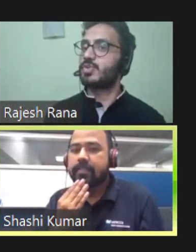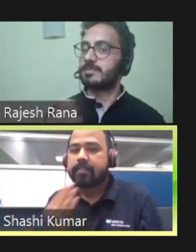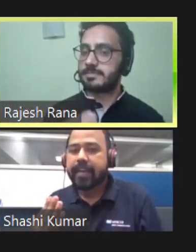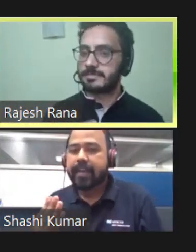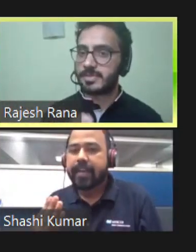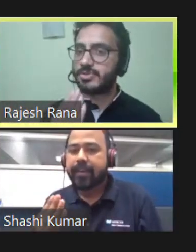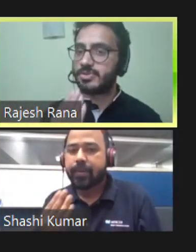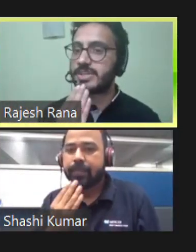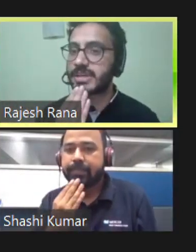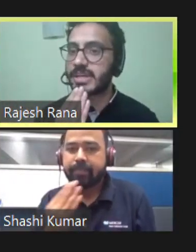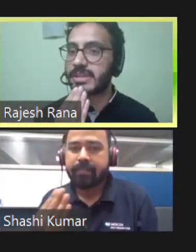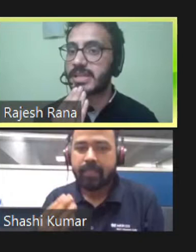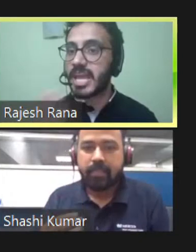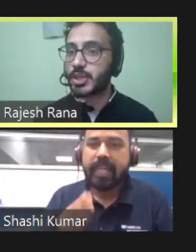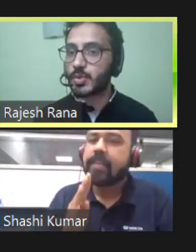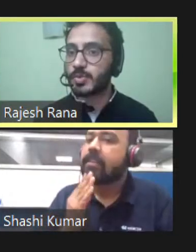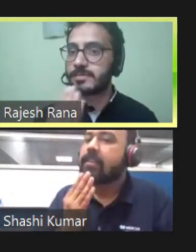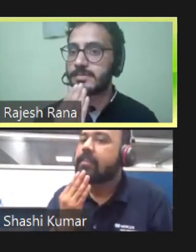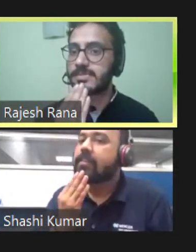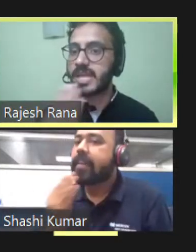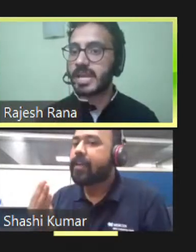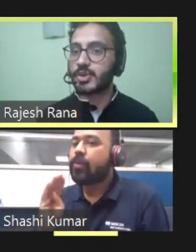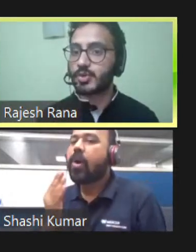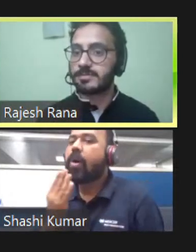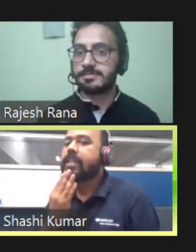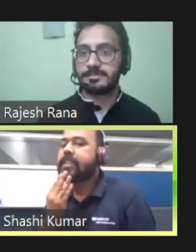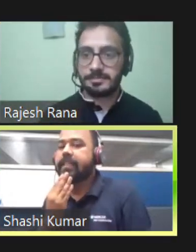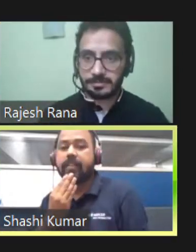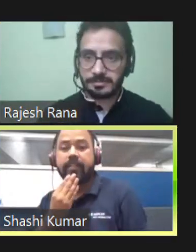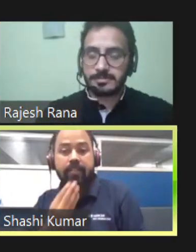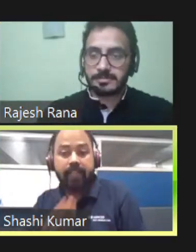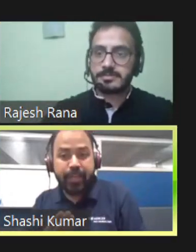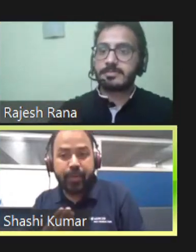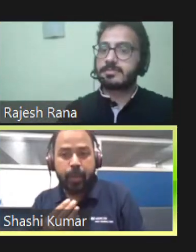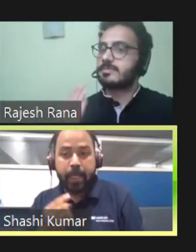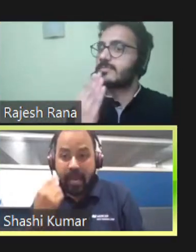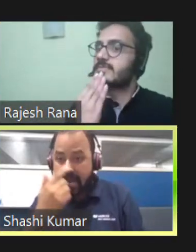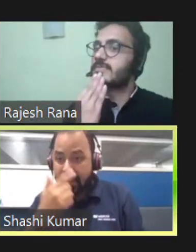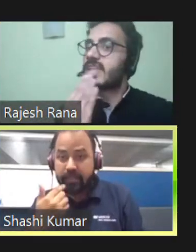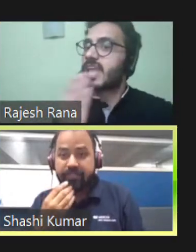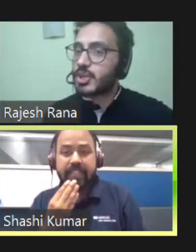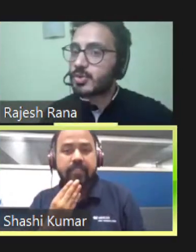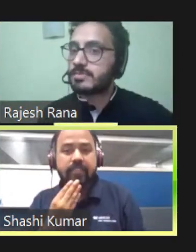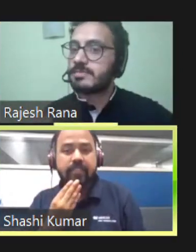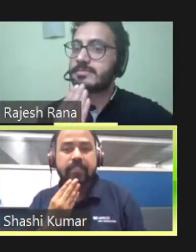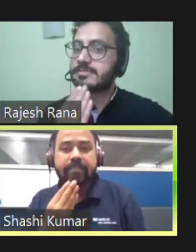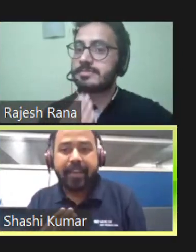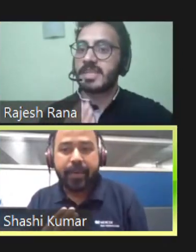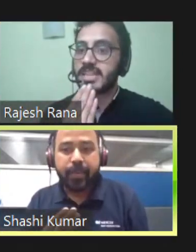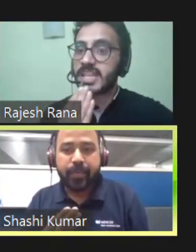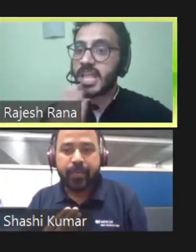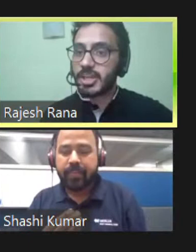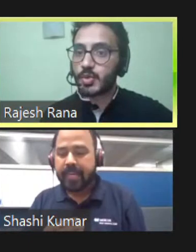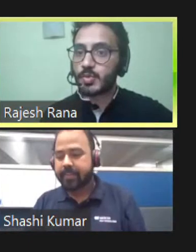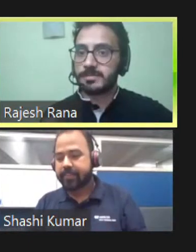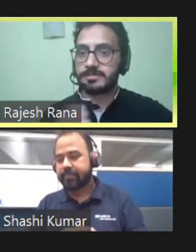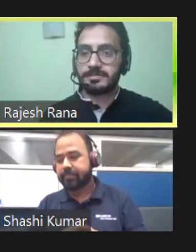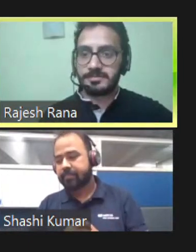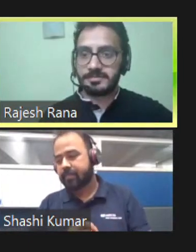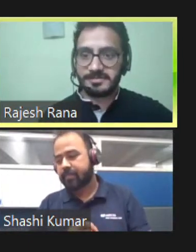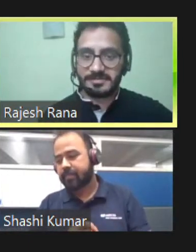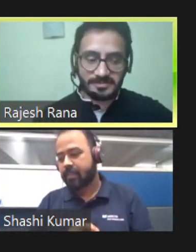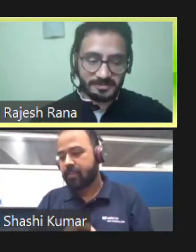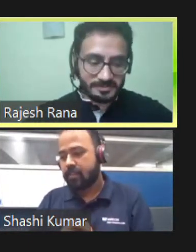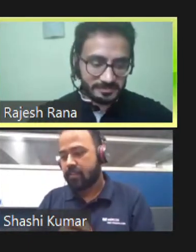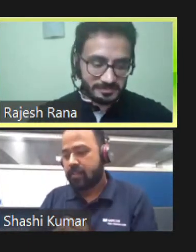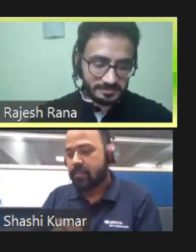Zenon? Thank you. You need to say thank you. Thank you. On the chin, thank you. And with the face, thank you. Thank you.